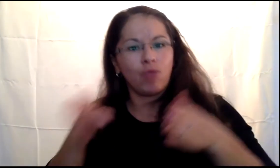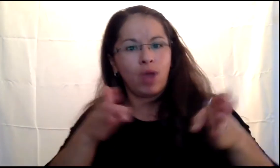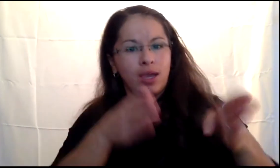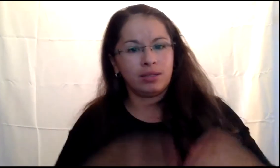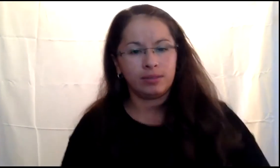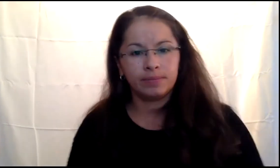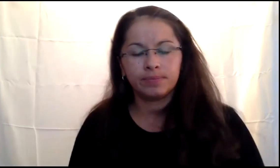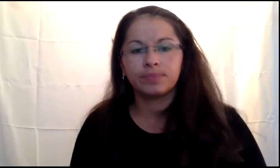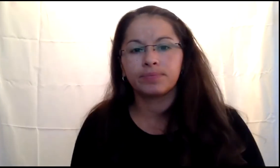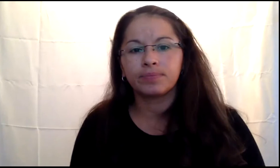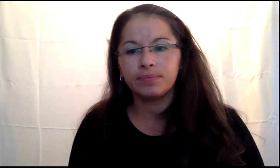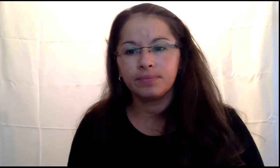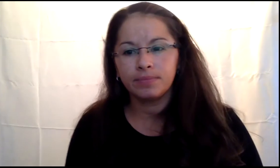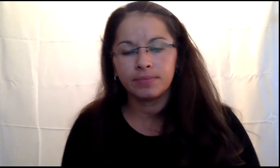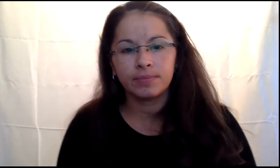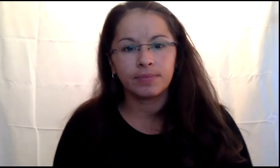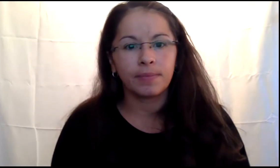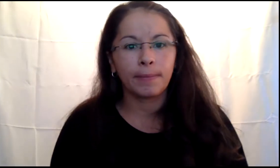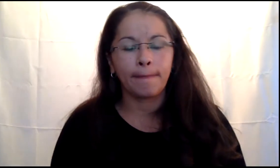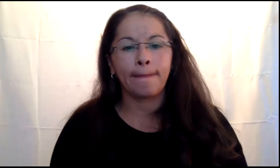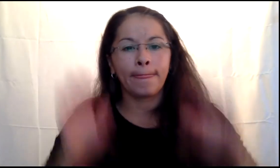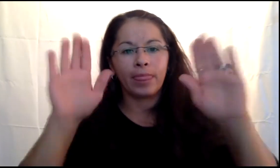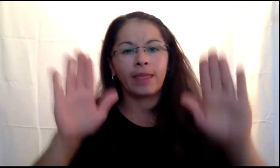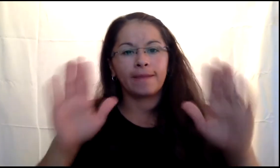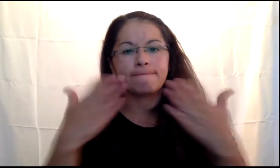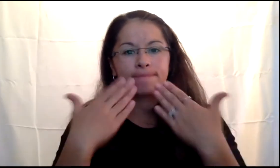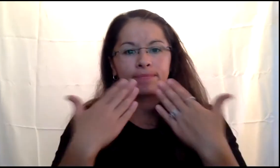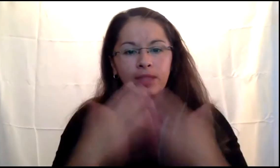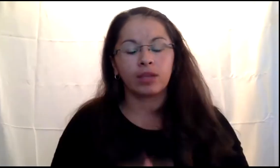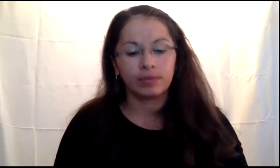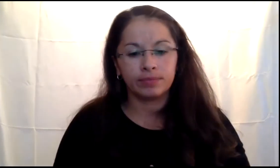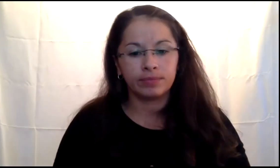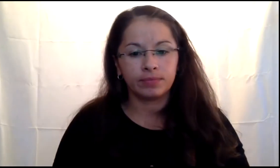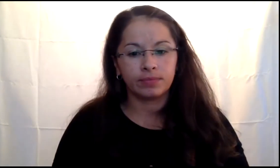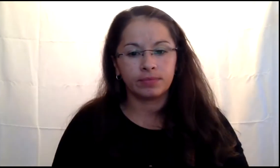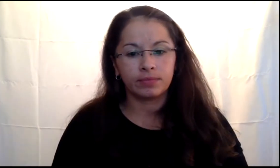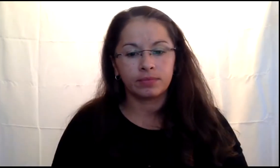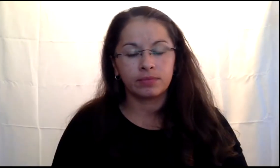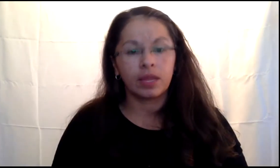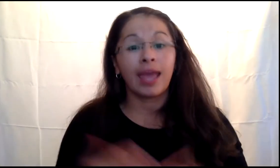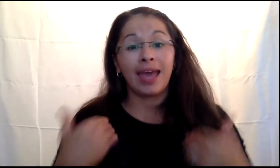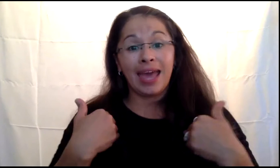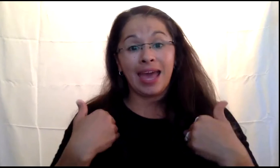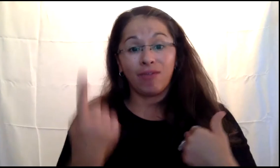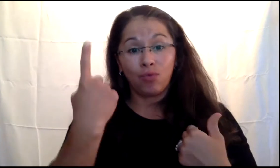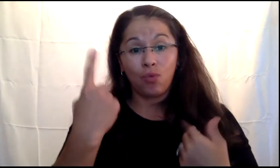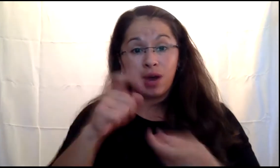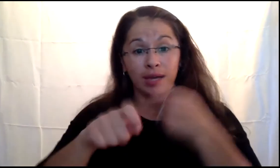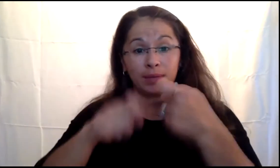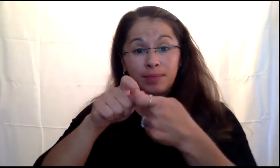Awesome. Thank you for that, Alice. Before we move on, there's a very specific question for Jody regarding FIU. I'm going